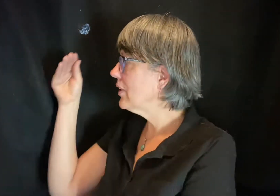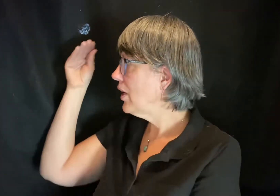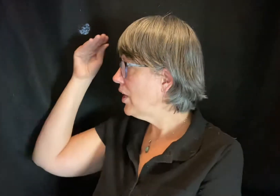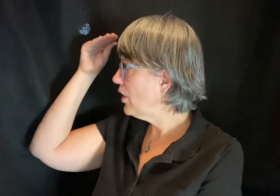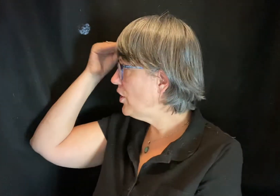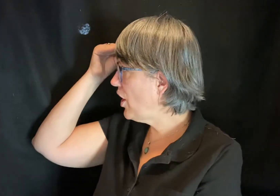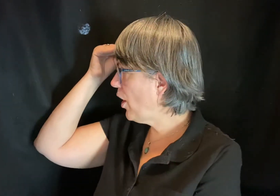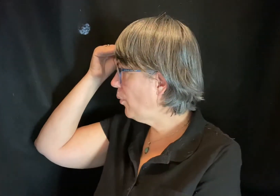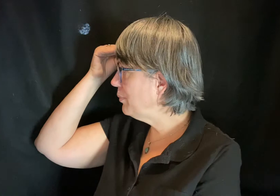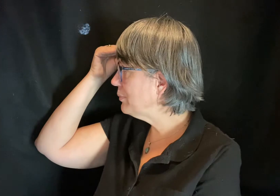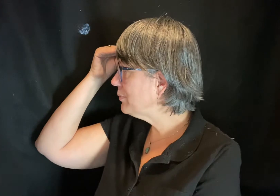No.